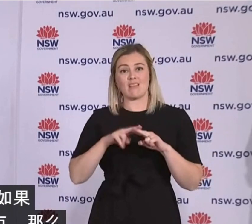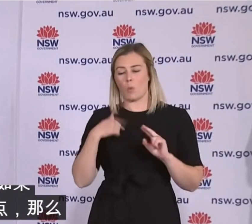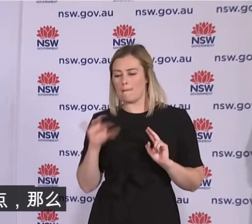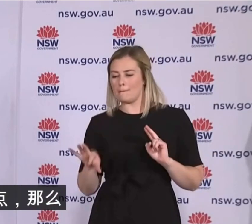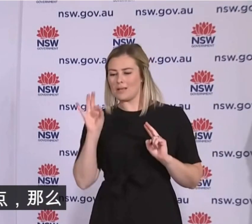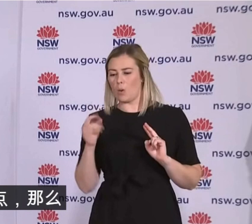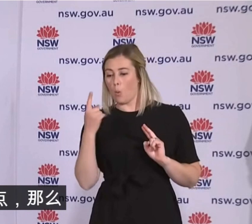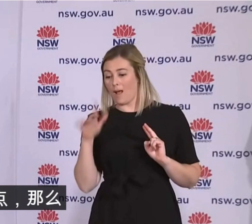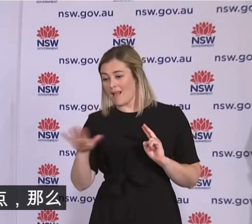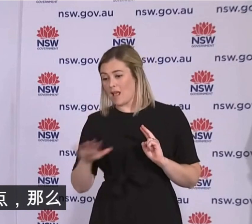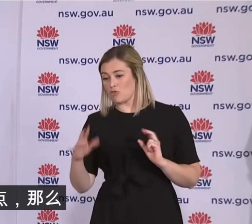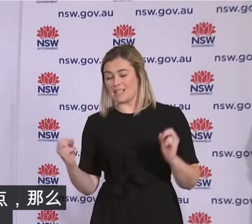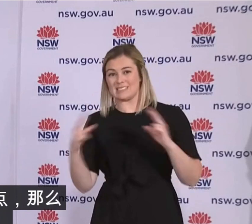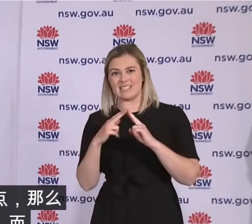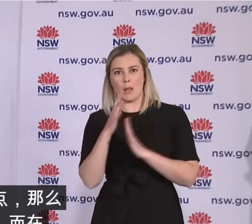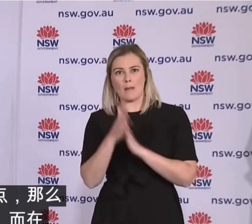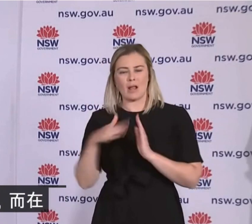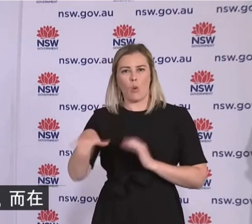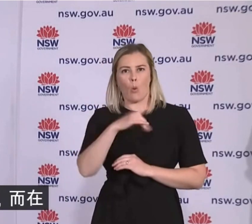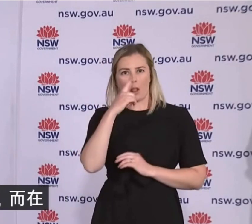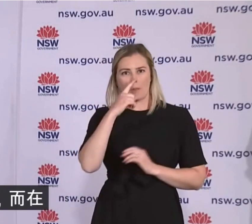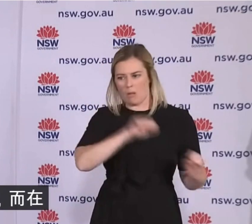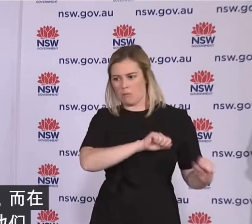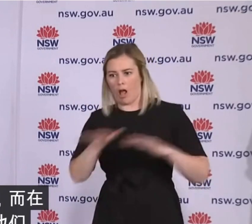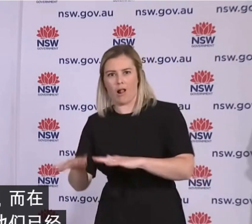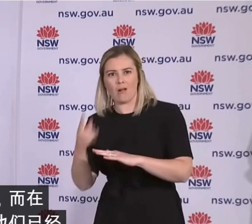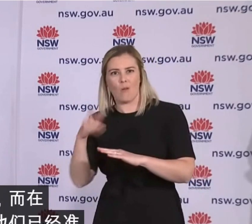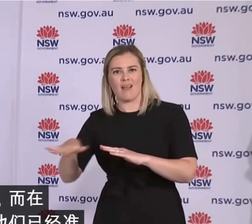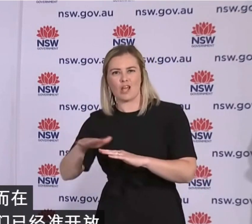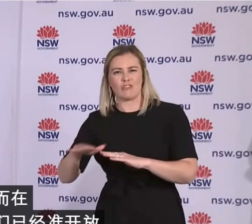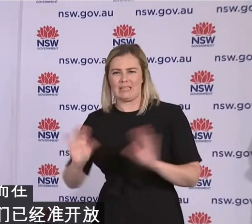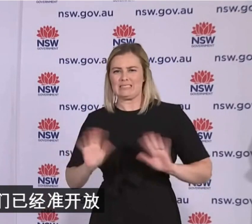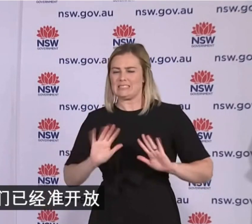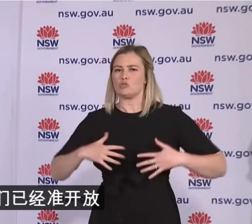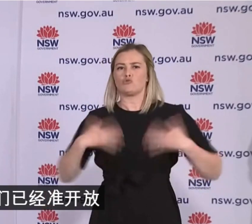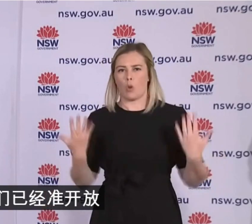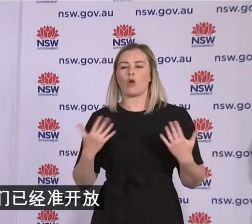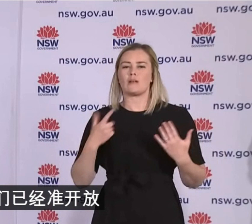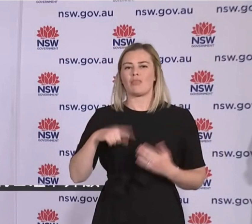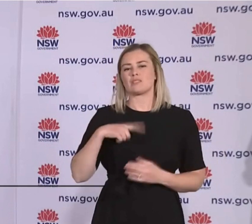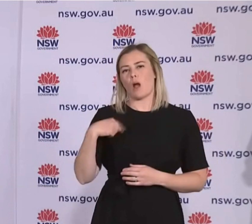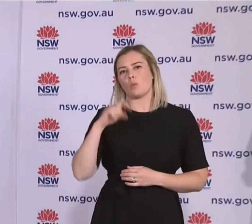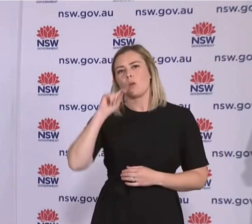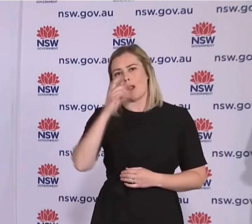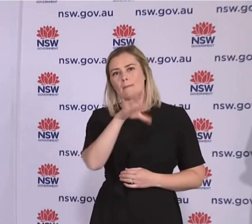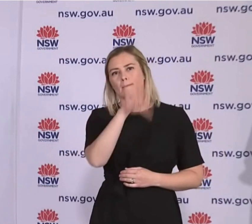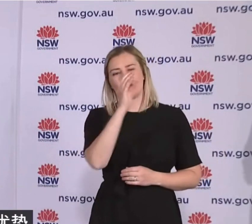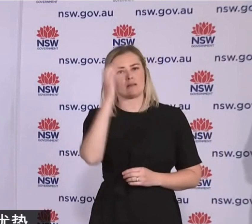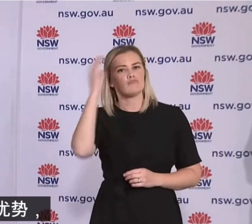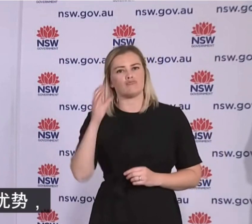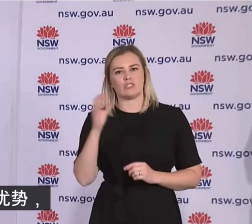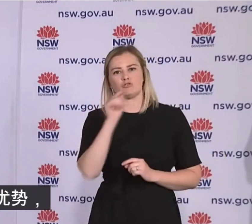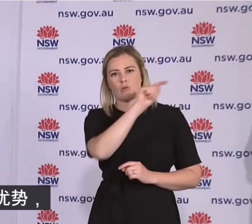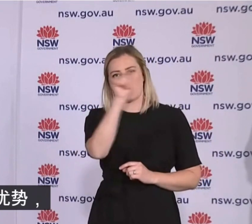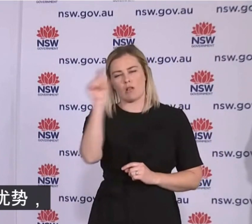then everybody will be drawn to it, whereas in the regions they're already quasi-opened up anyway. And is there just one And there's no material advantage in